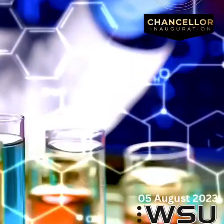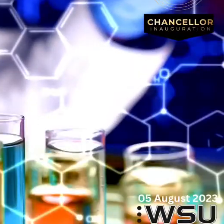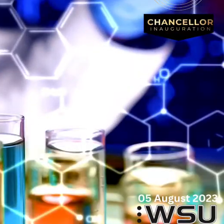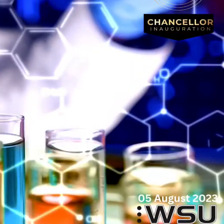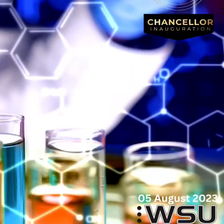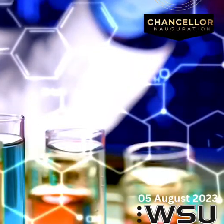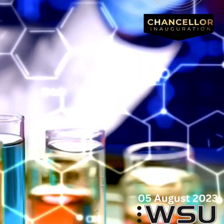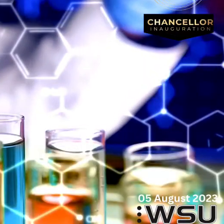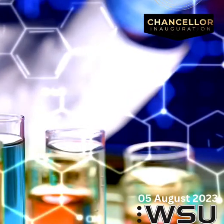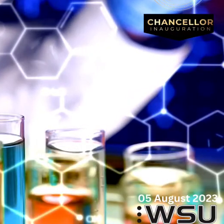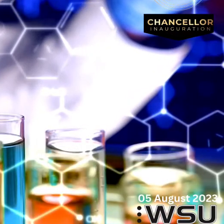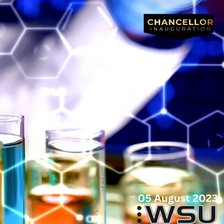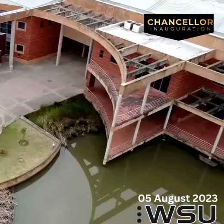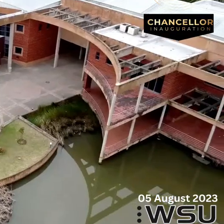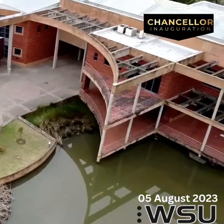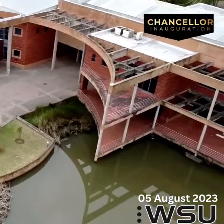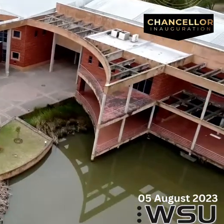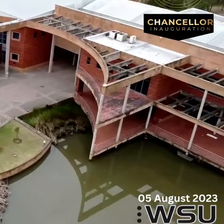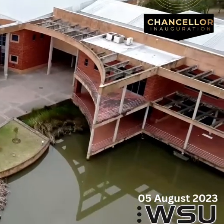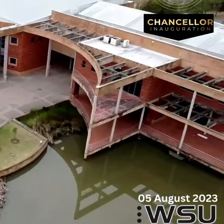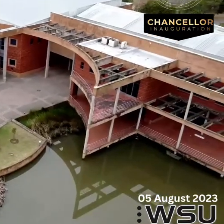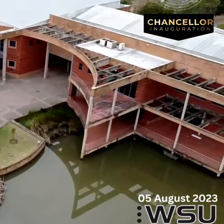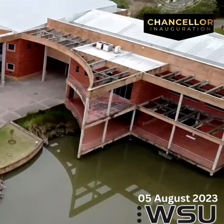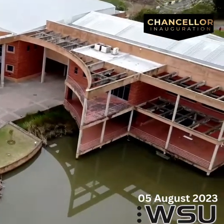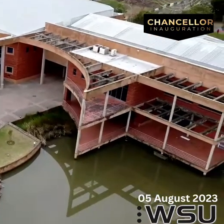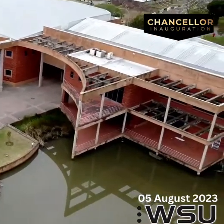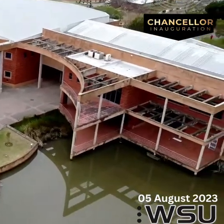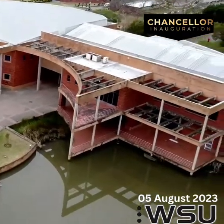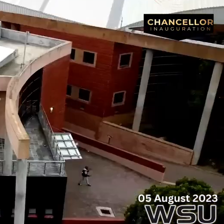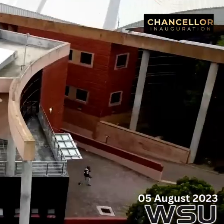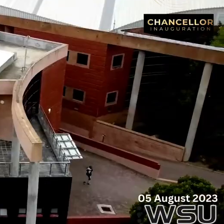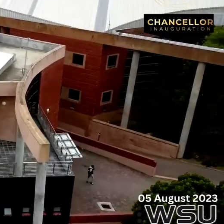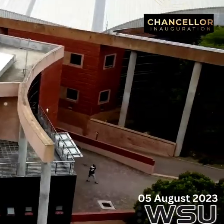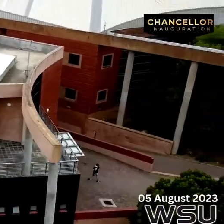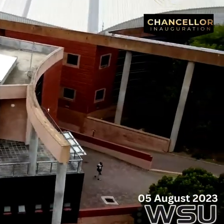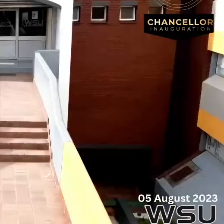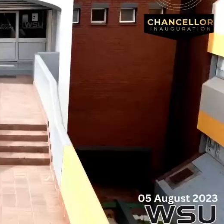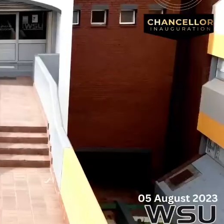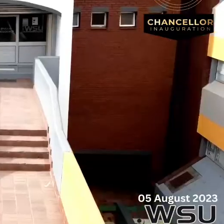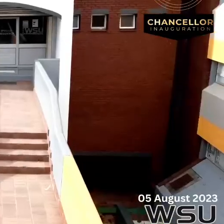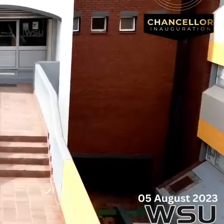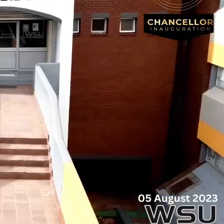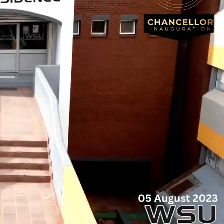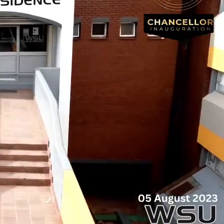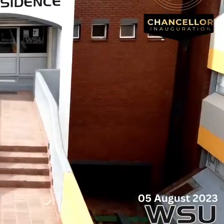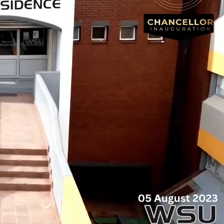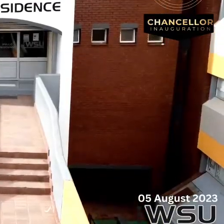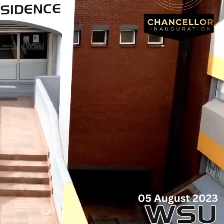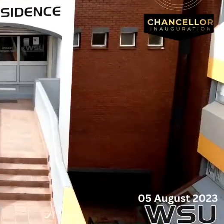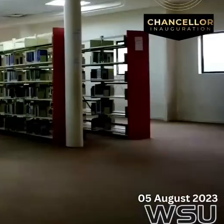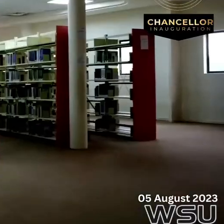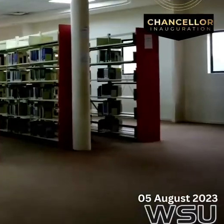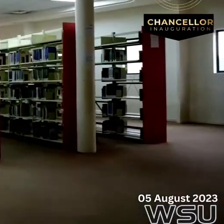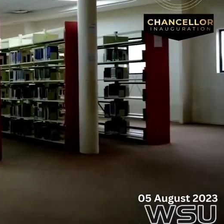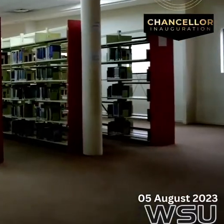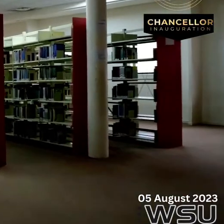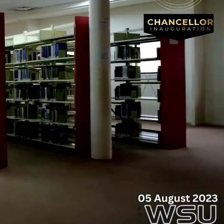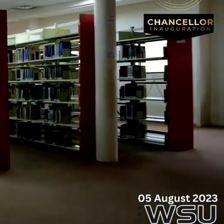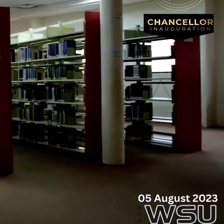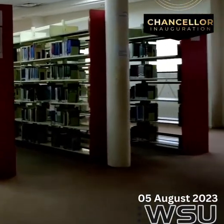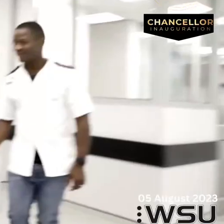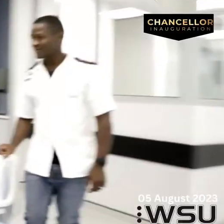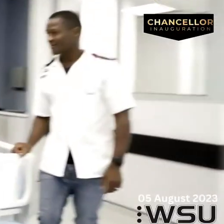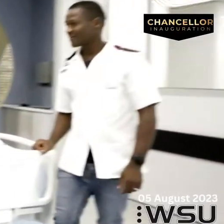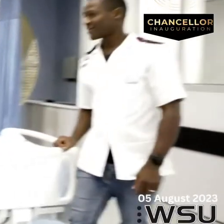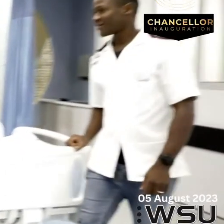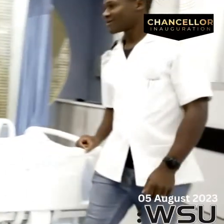a comprehensive university. WSU is strategically located to respond to local and national development